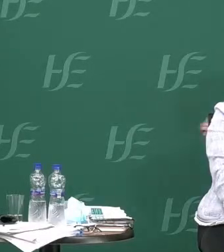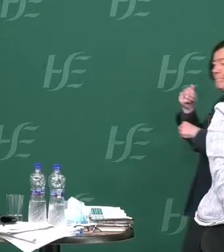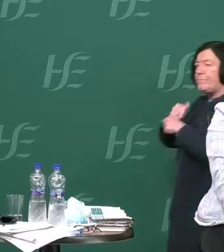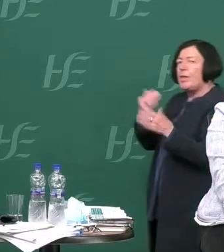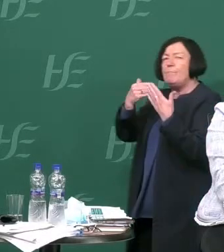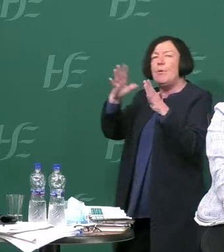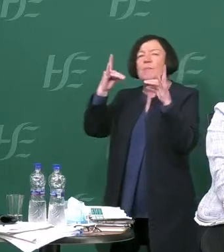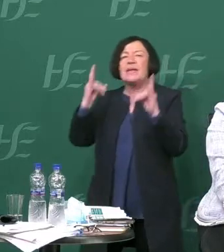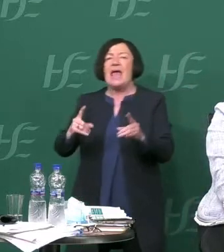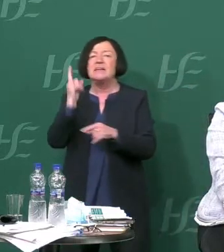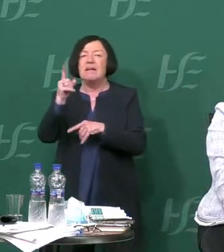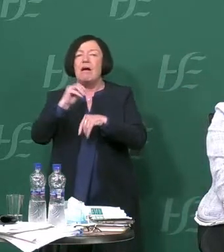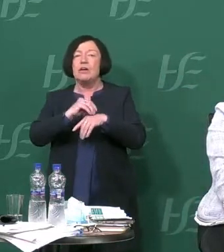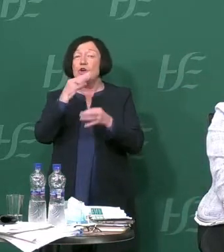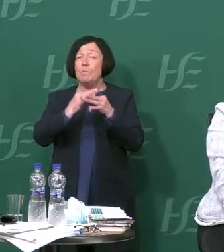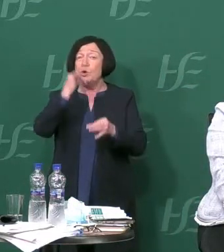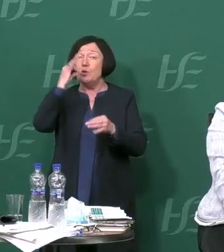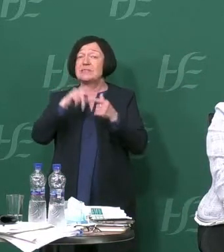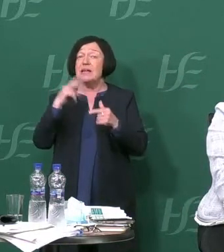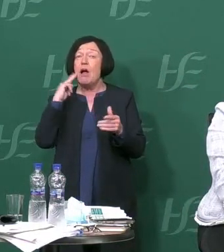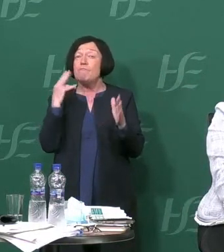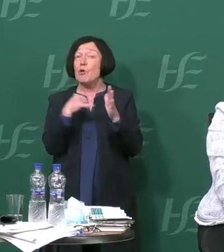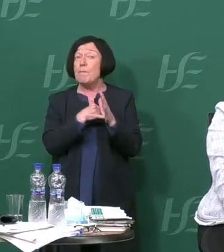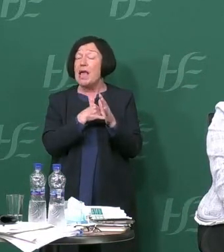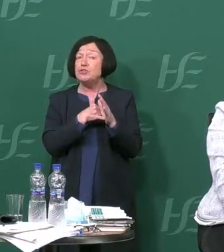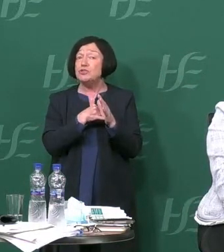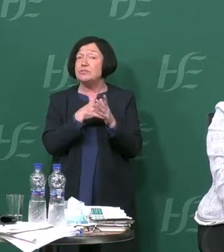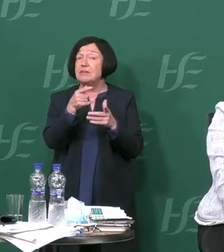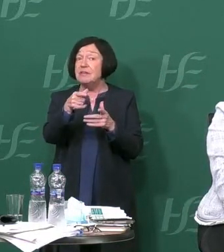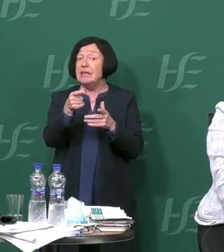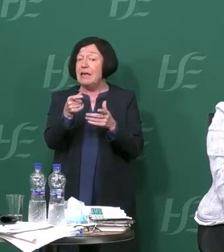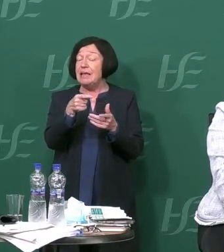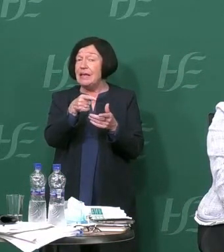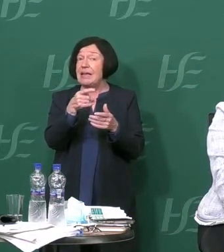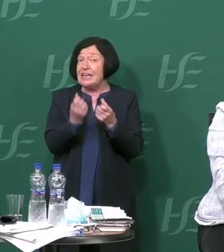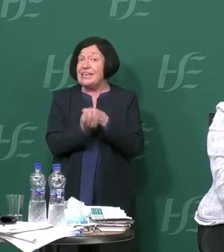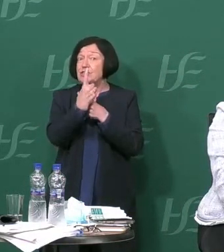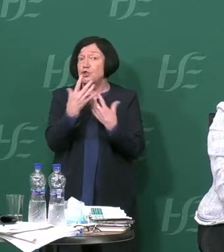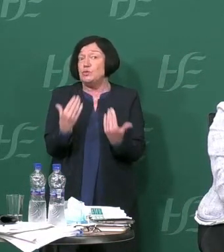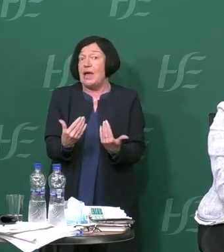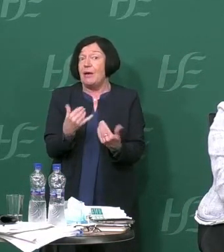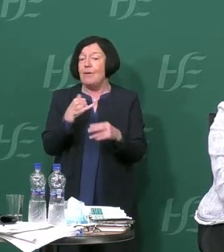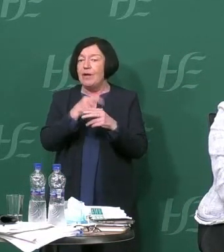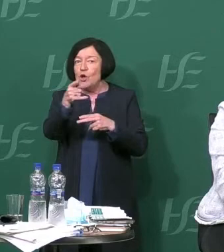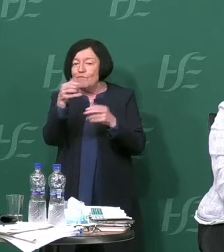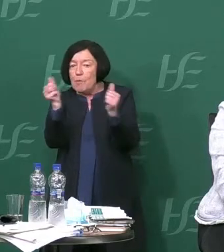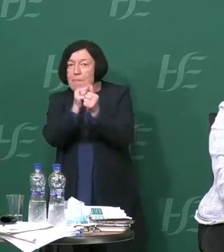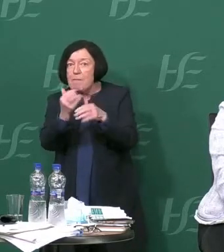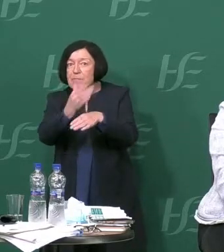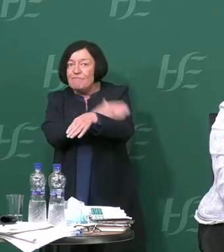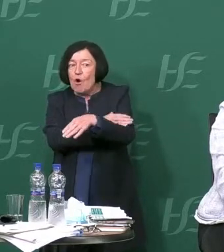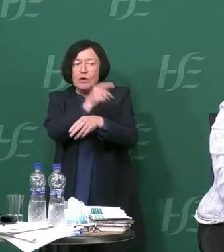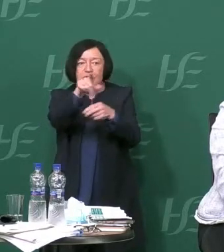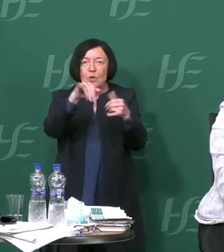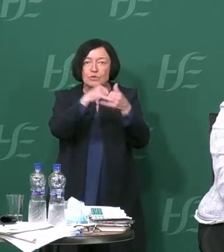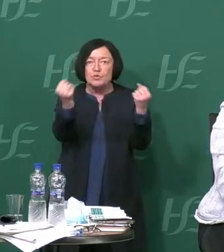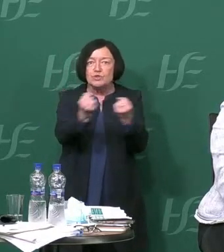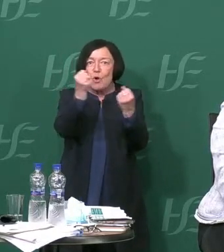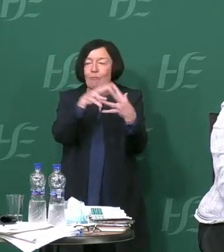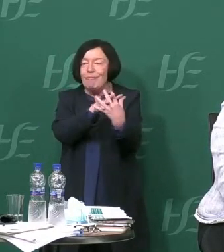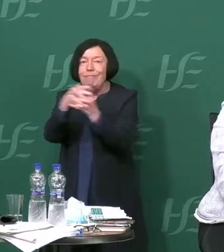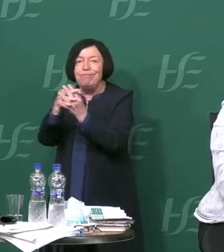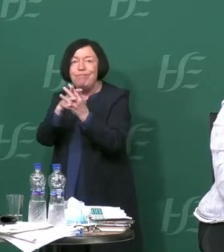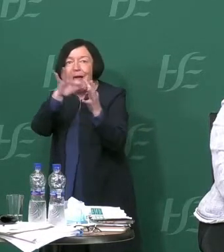public health advice on communions and confirmations. Has that turned up as an issue in contact tracing, any kind of socialising around those type